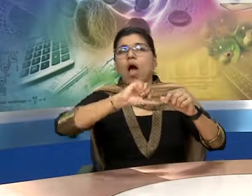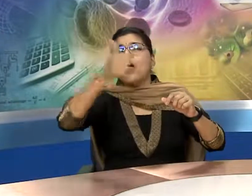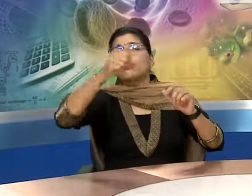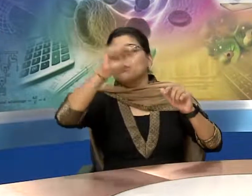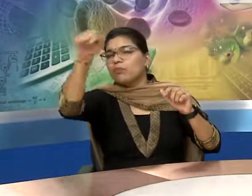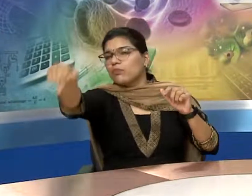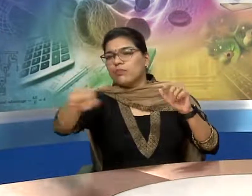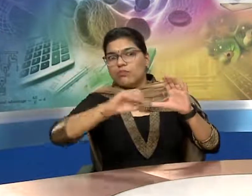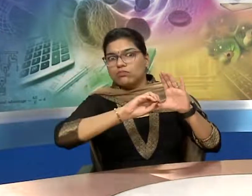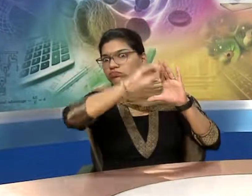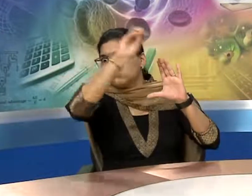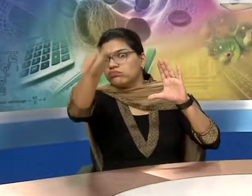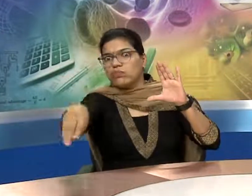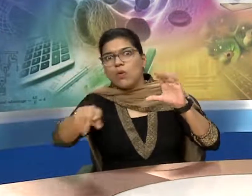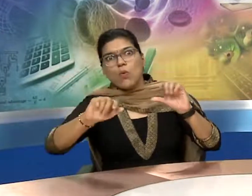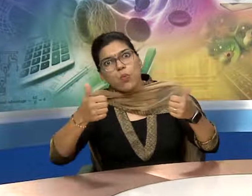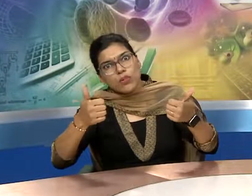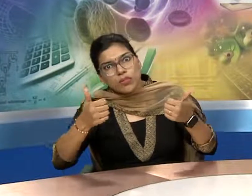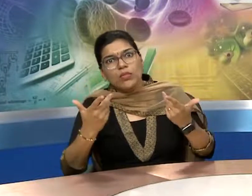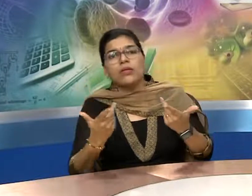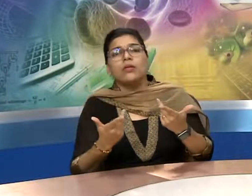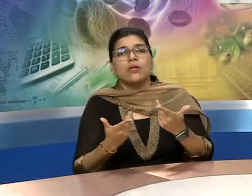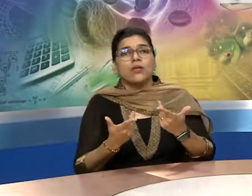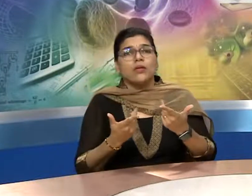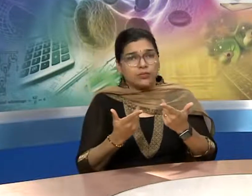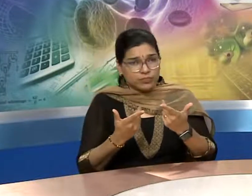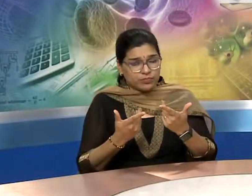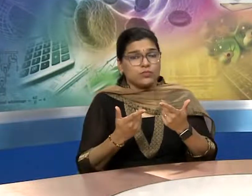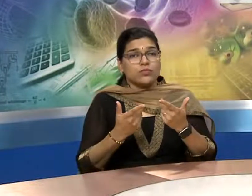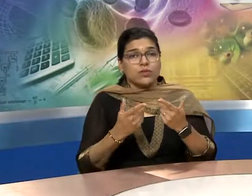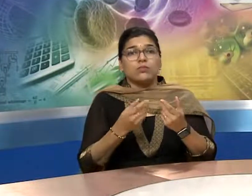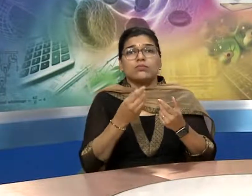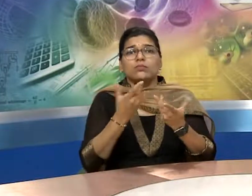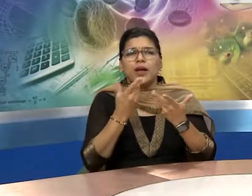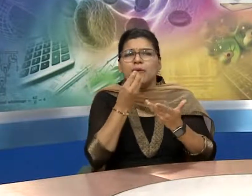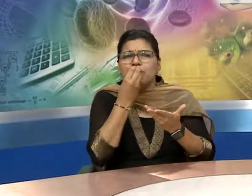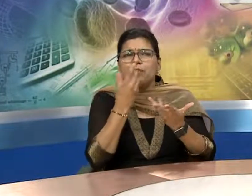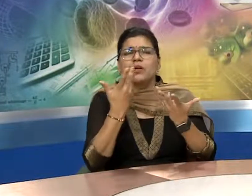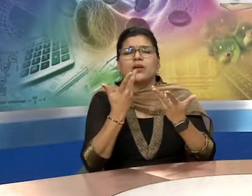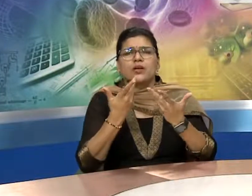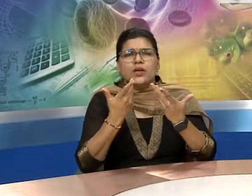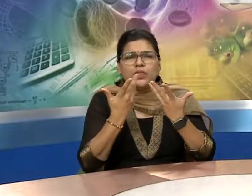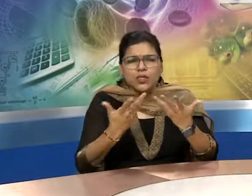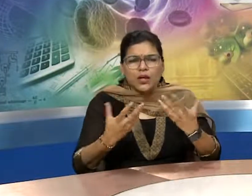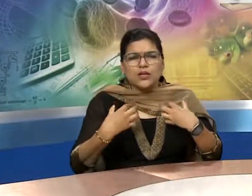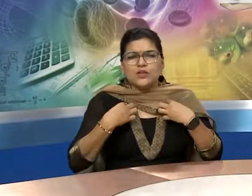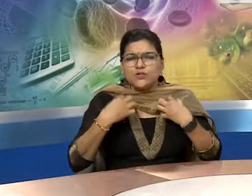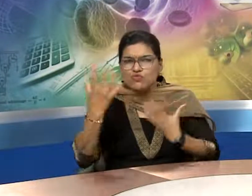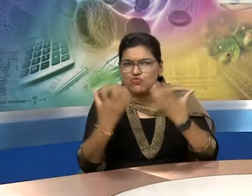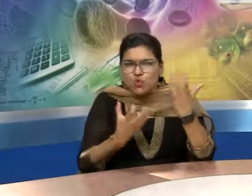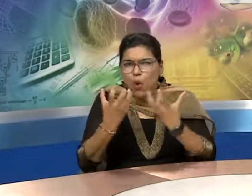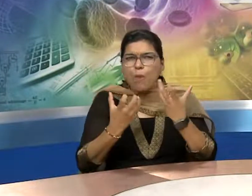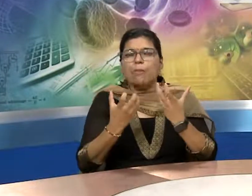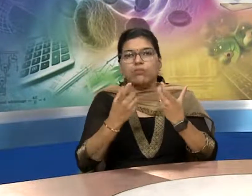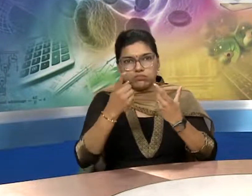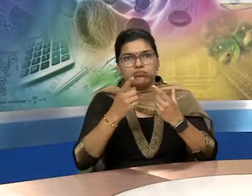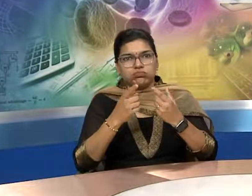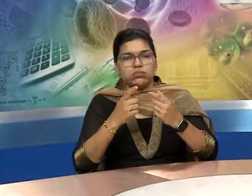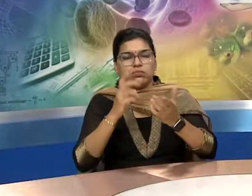files. So all these are virtual things. We also